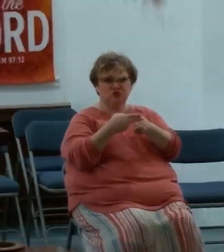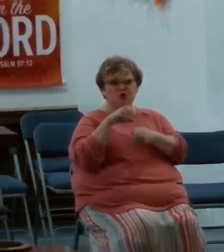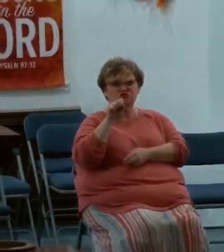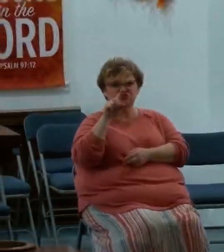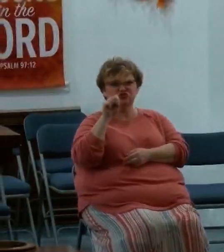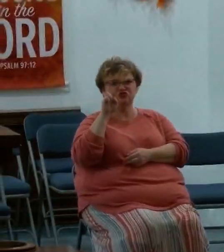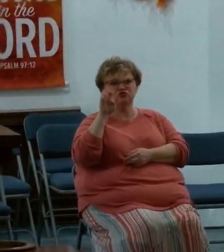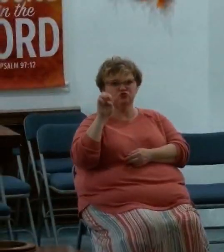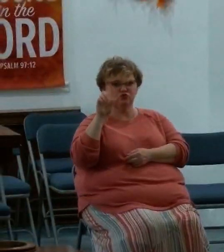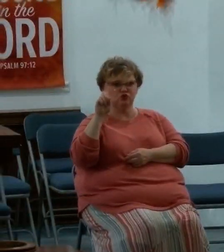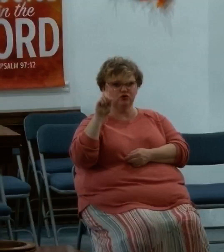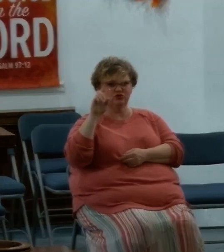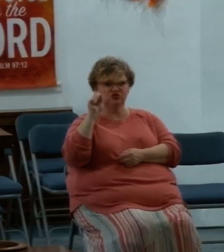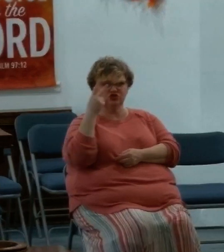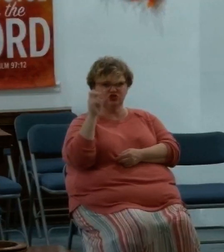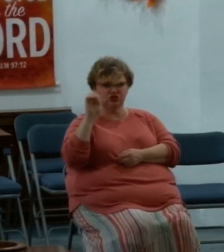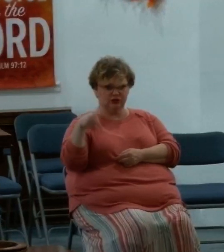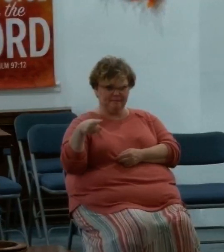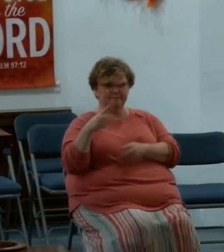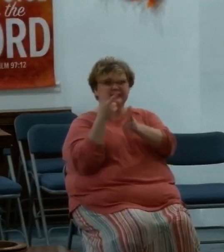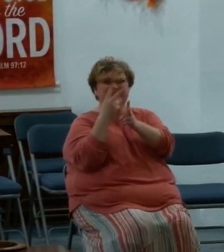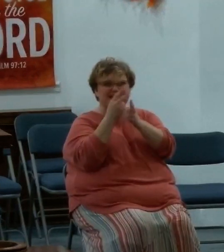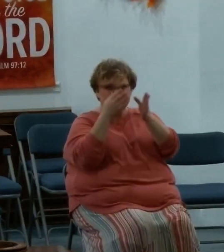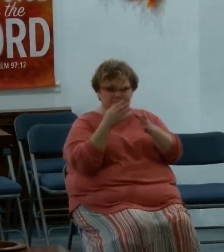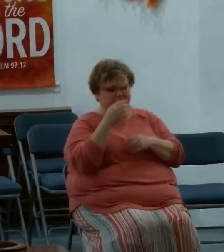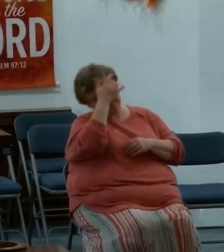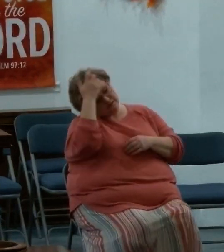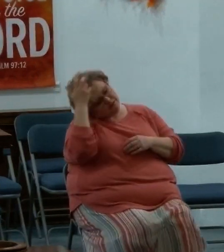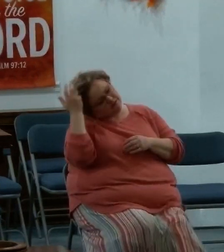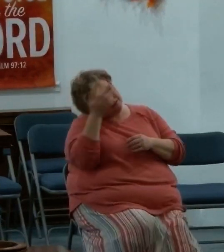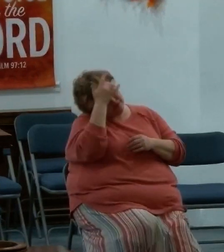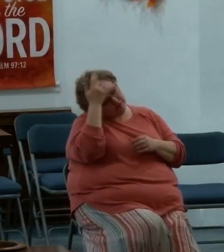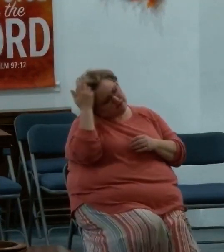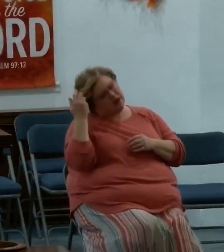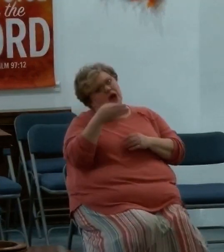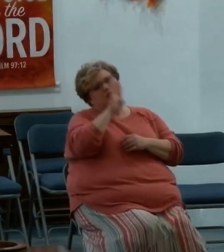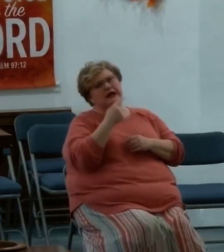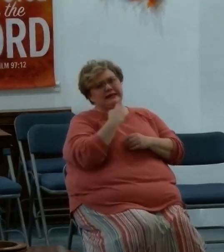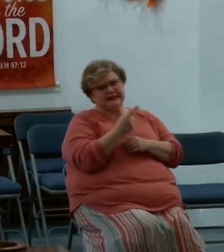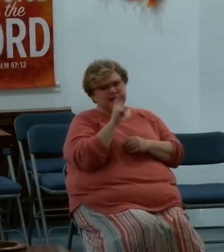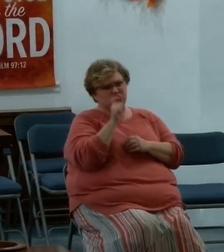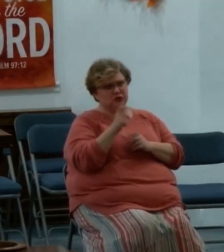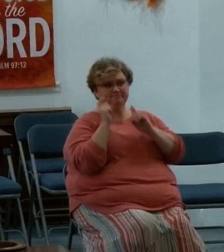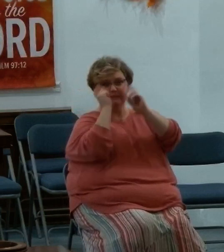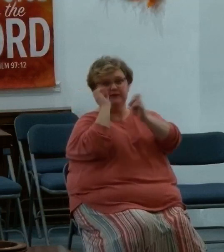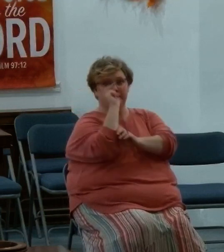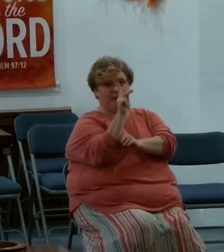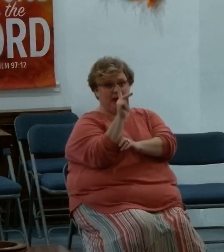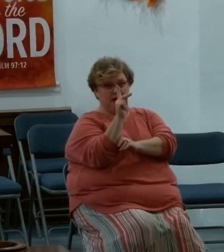God part of what he gives to us. And God says that we should give him 10%. Now, you too little